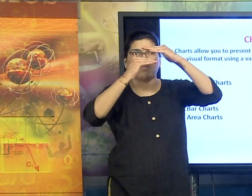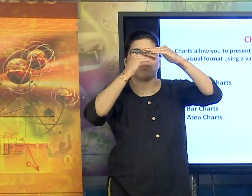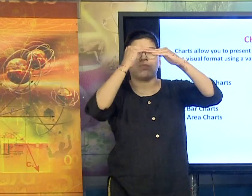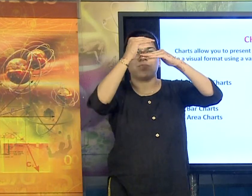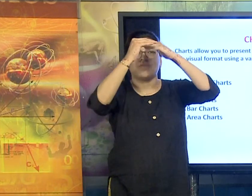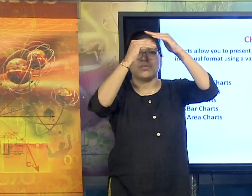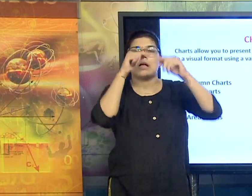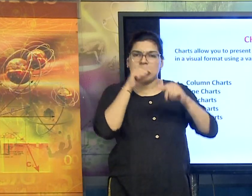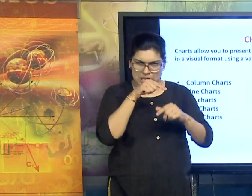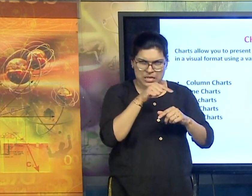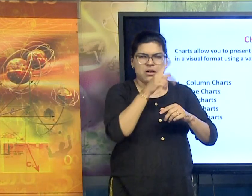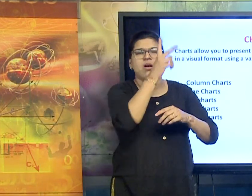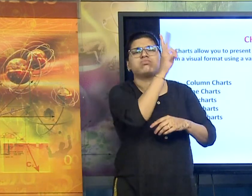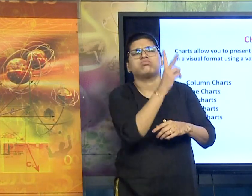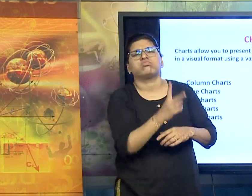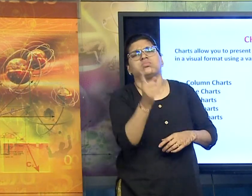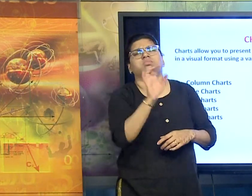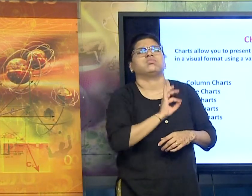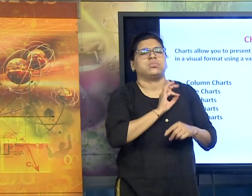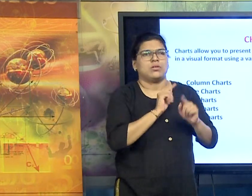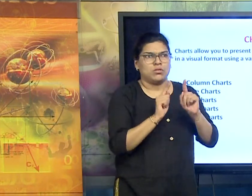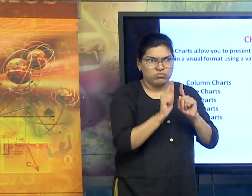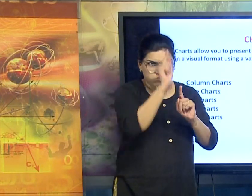and the color which comes under the mountain.